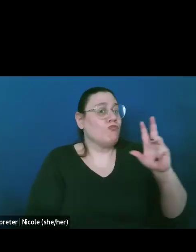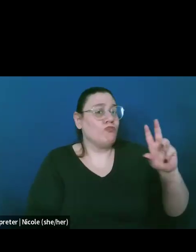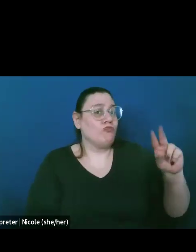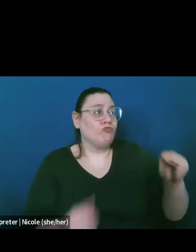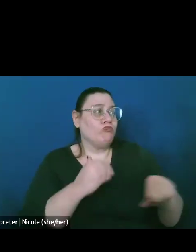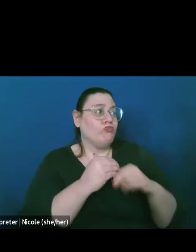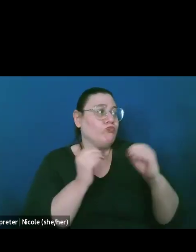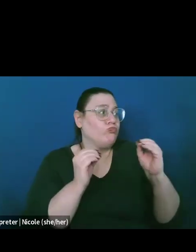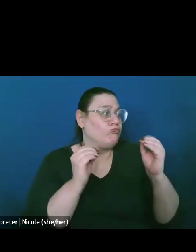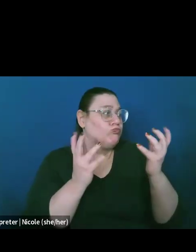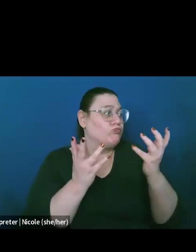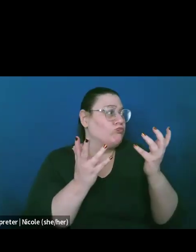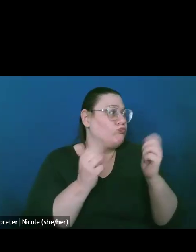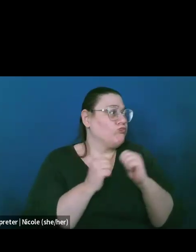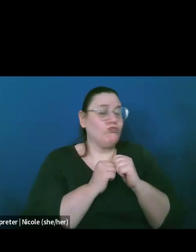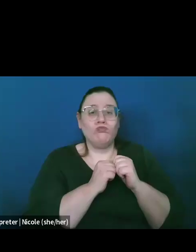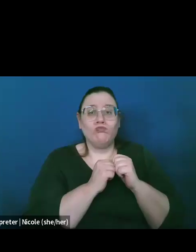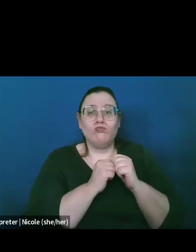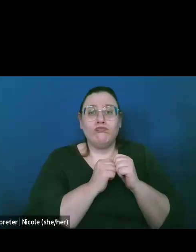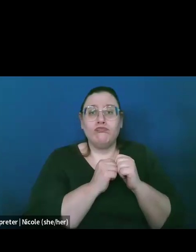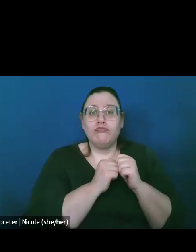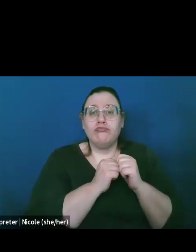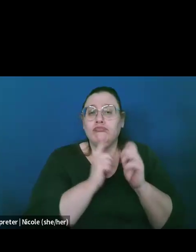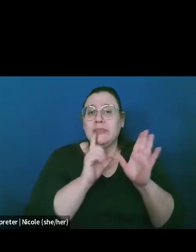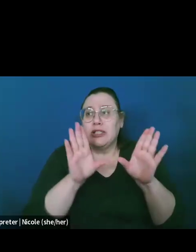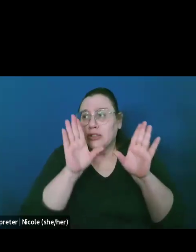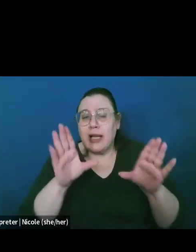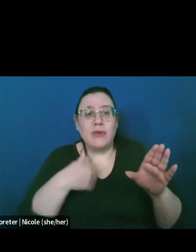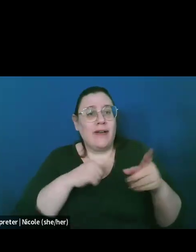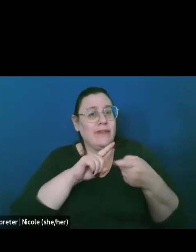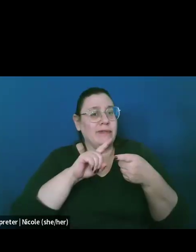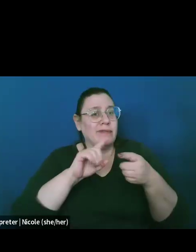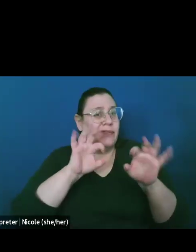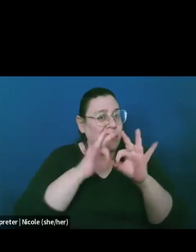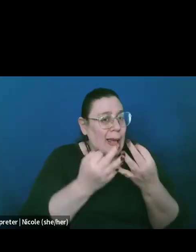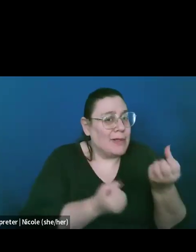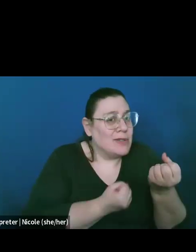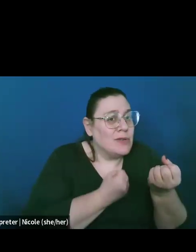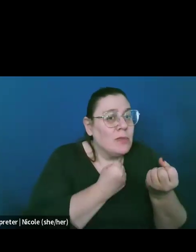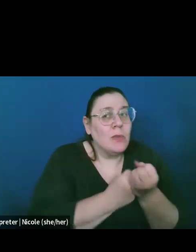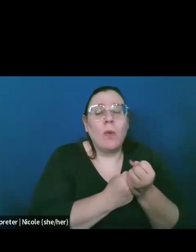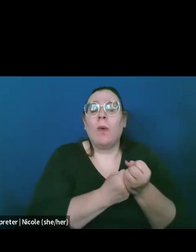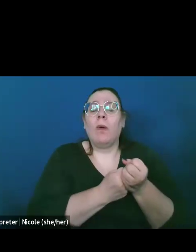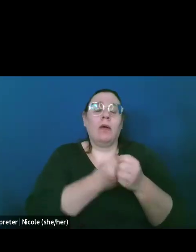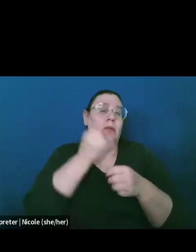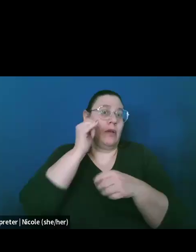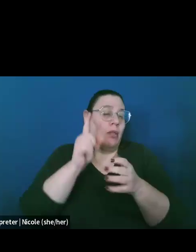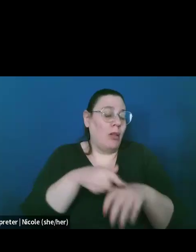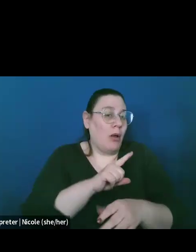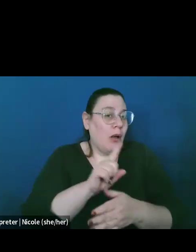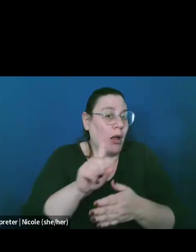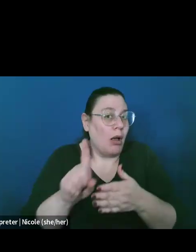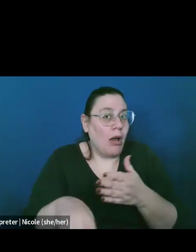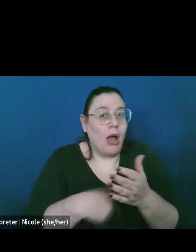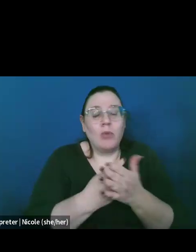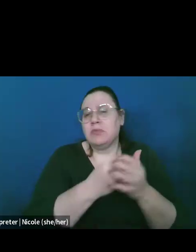No, I mean, this has been kind of really great to have like family support and, the long hours kind of thing. But it's that